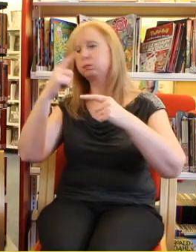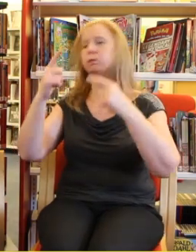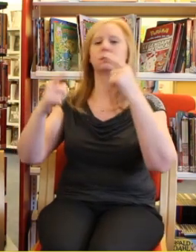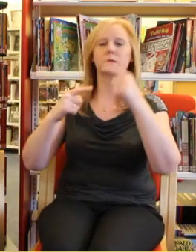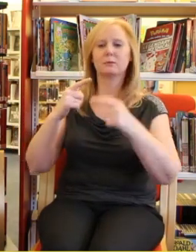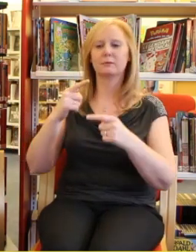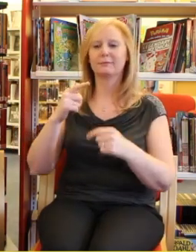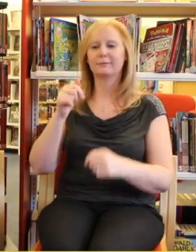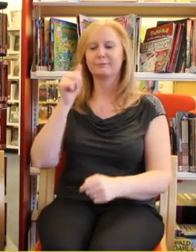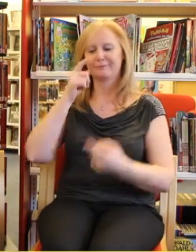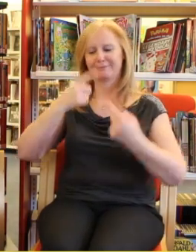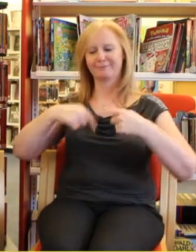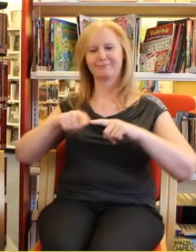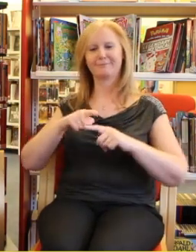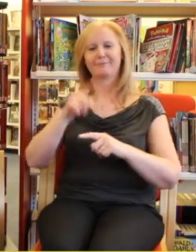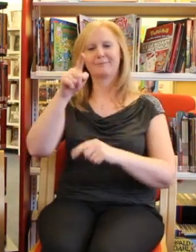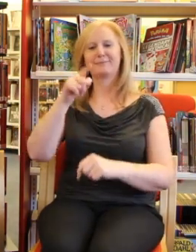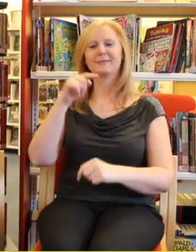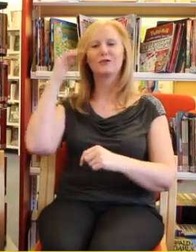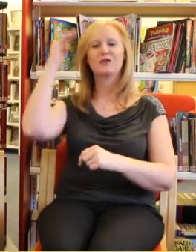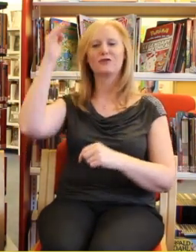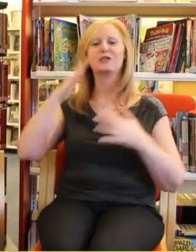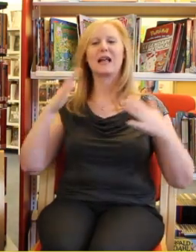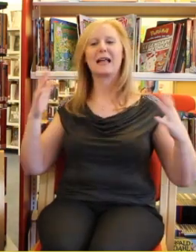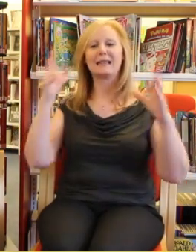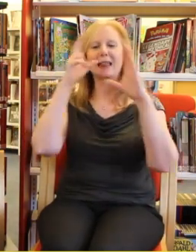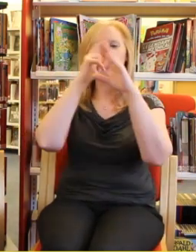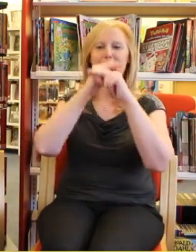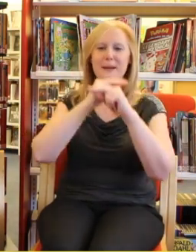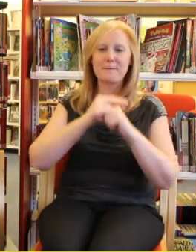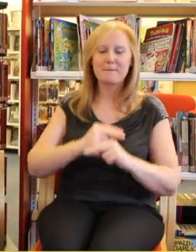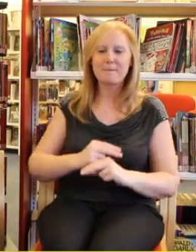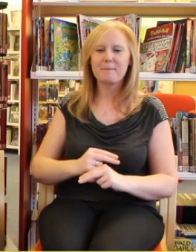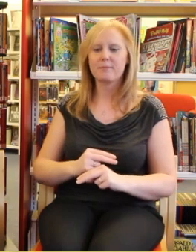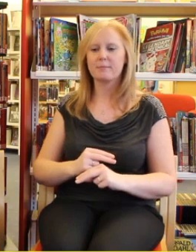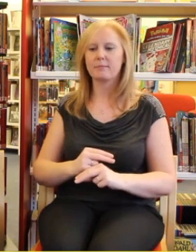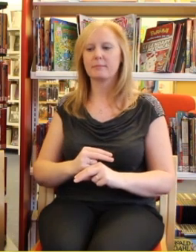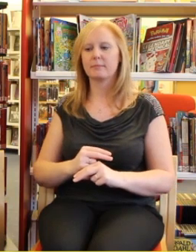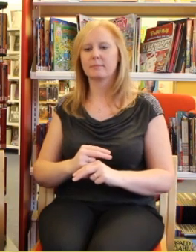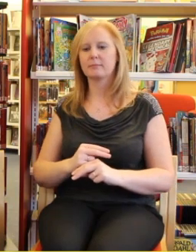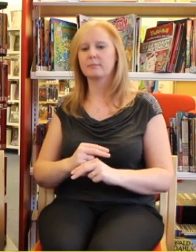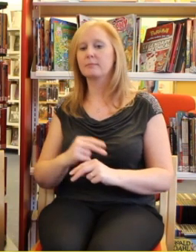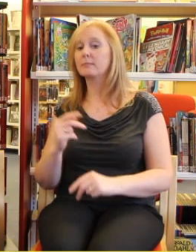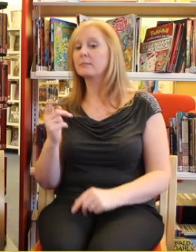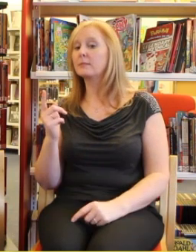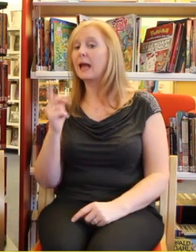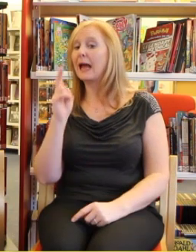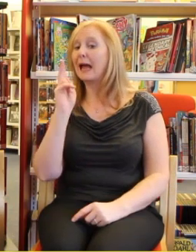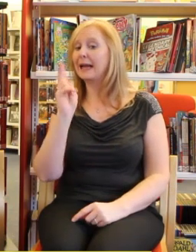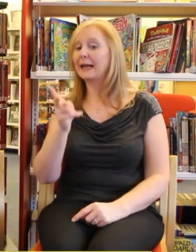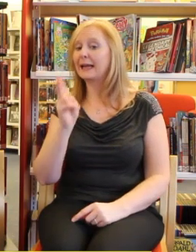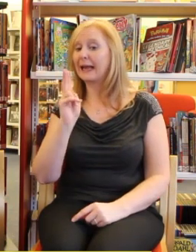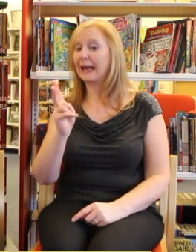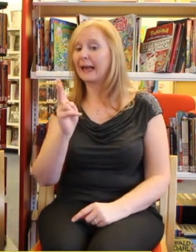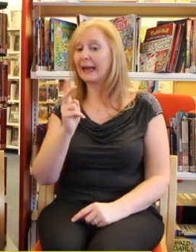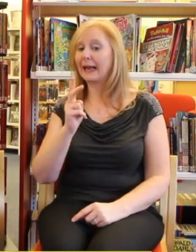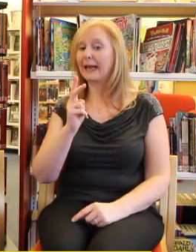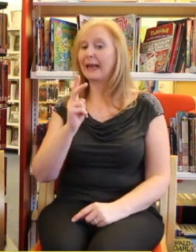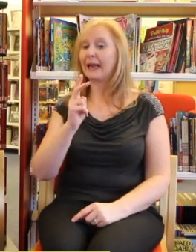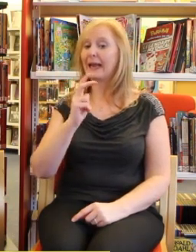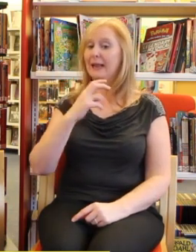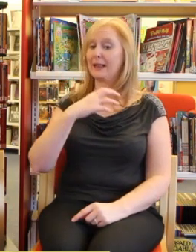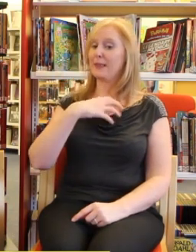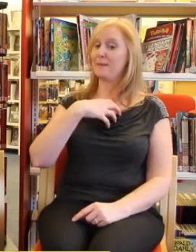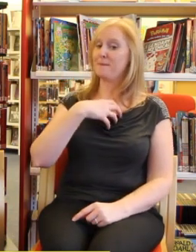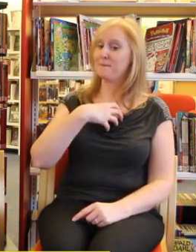that the giant was asleep and in case the great snorer should ever return the mayor had a plan from